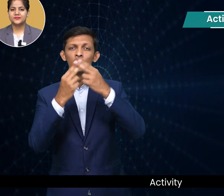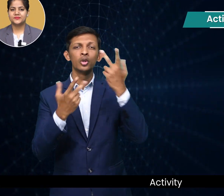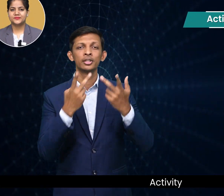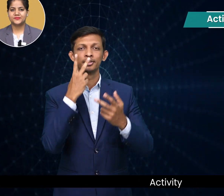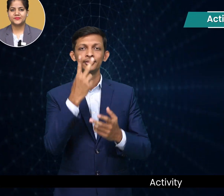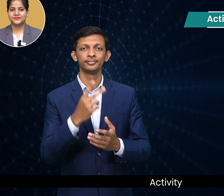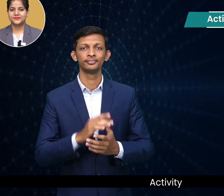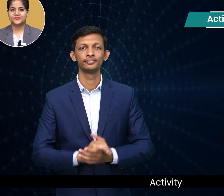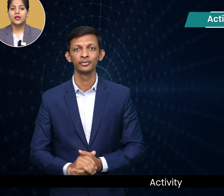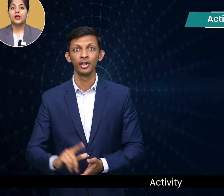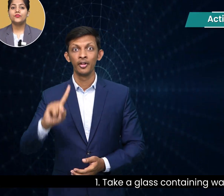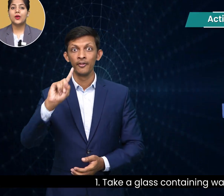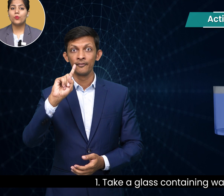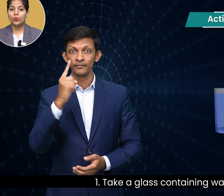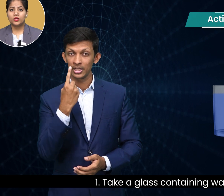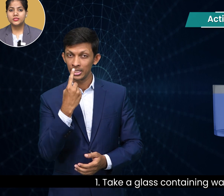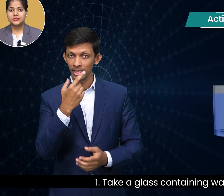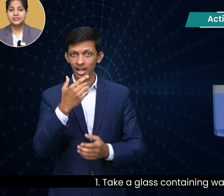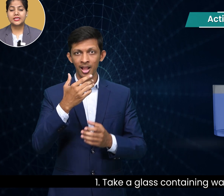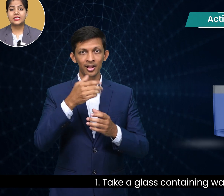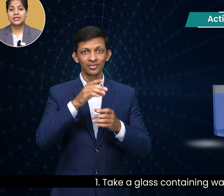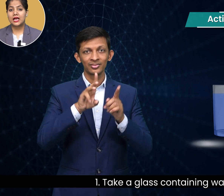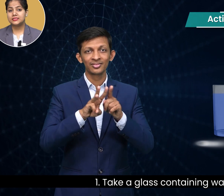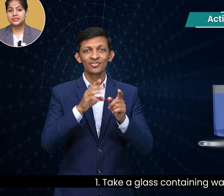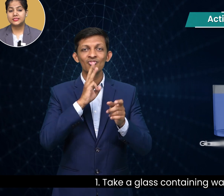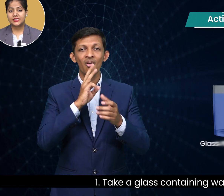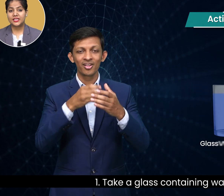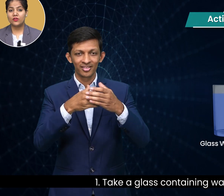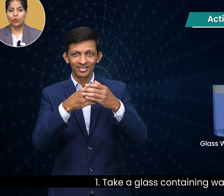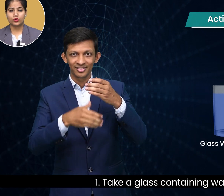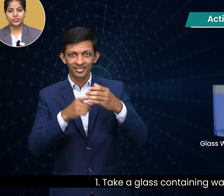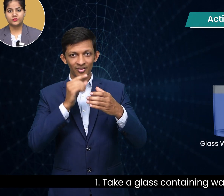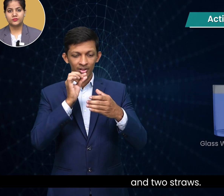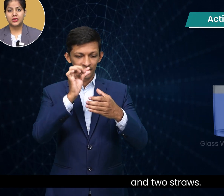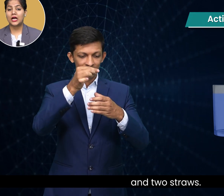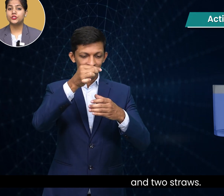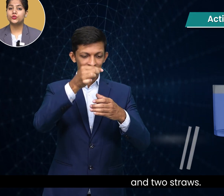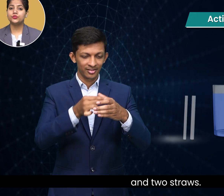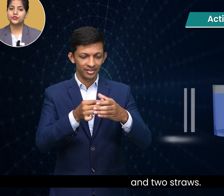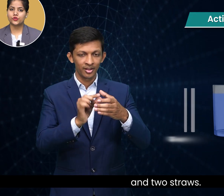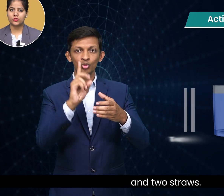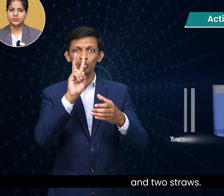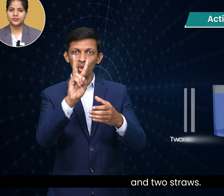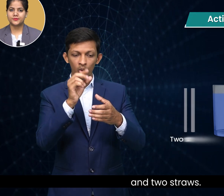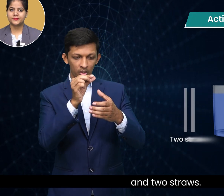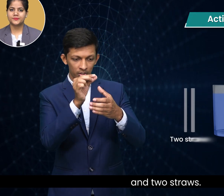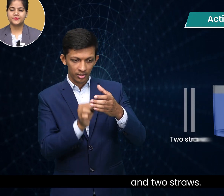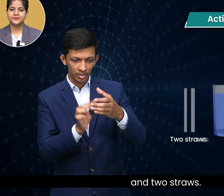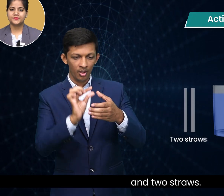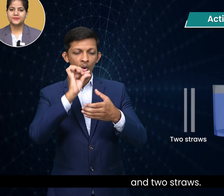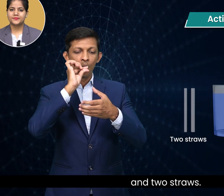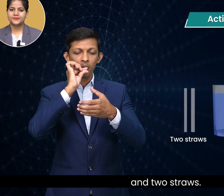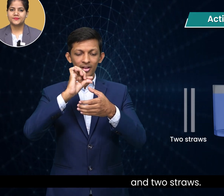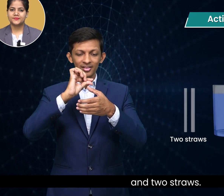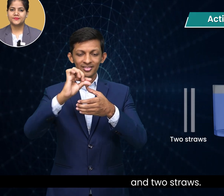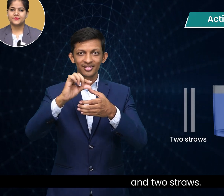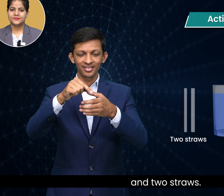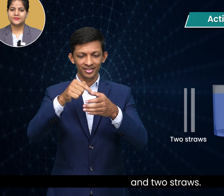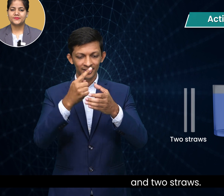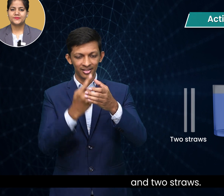Activity. Number 1. Take a glass containing water and 2 straws.